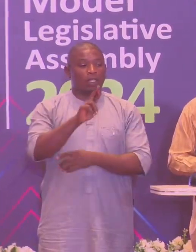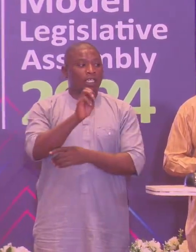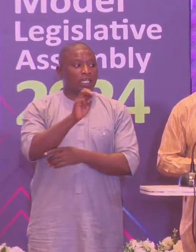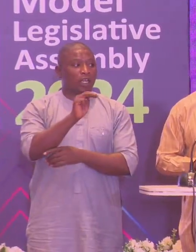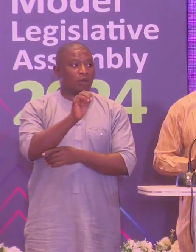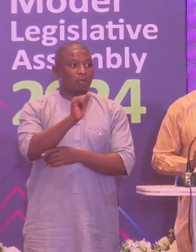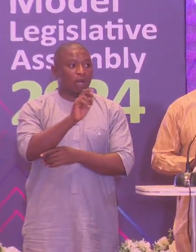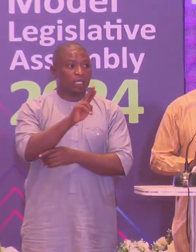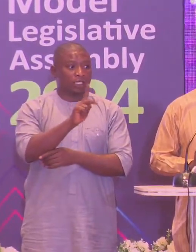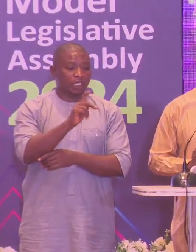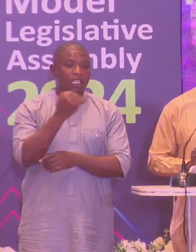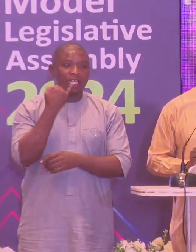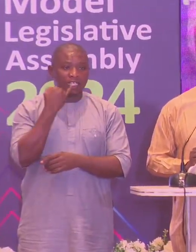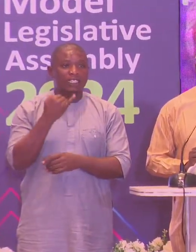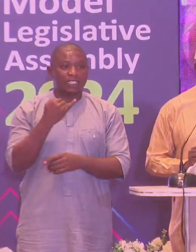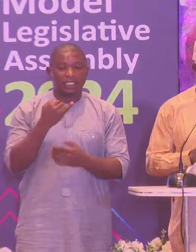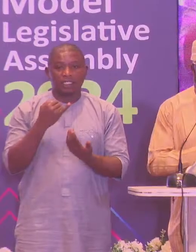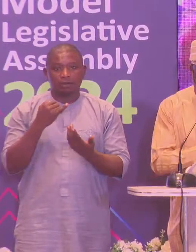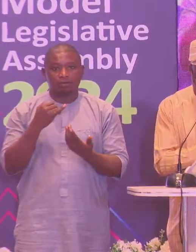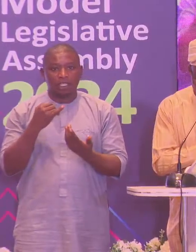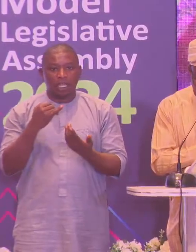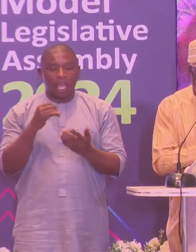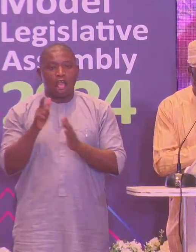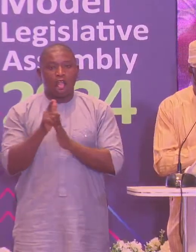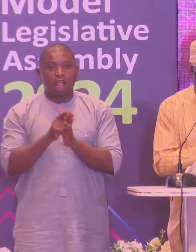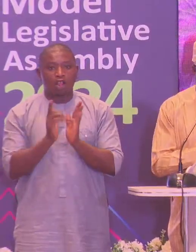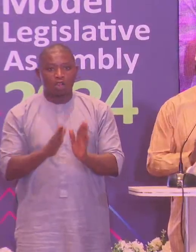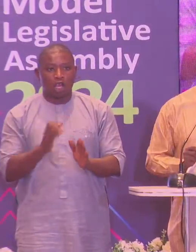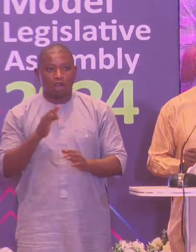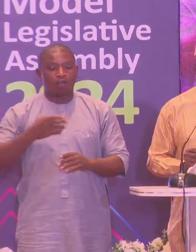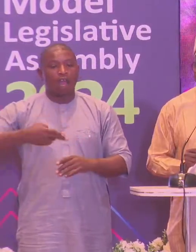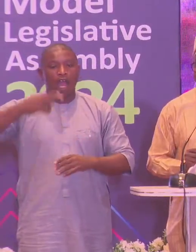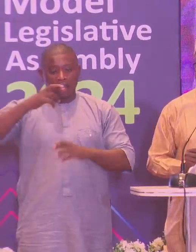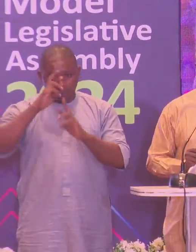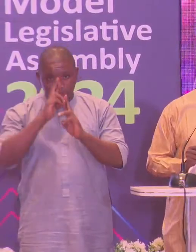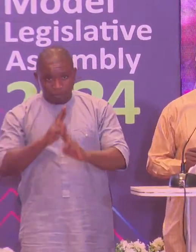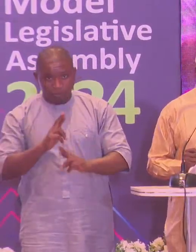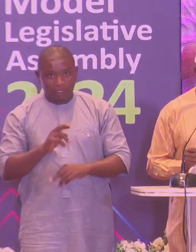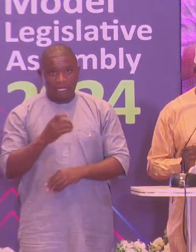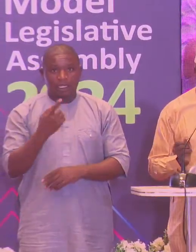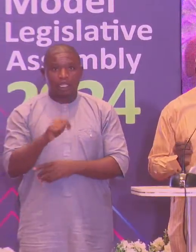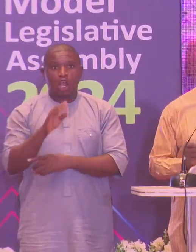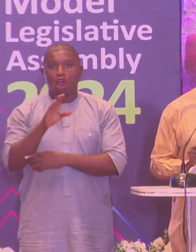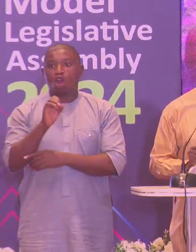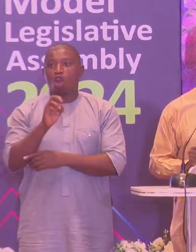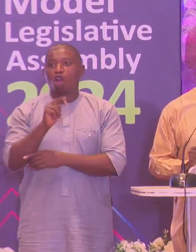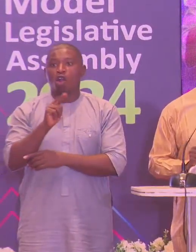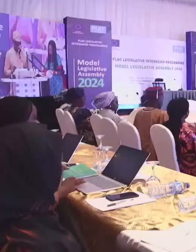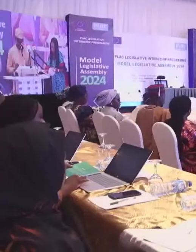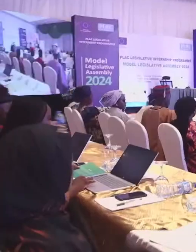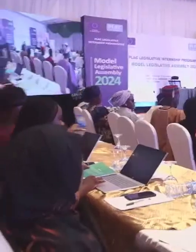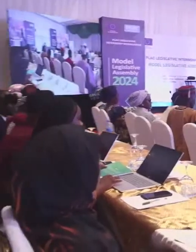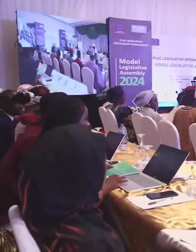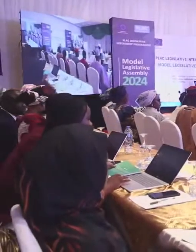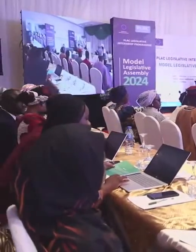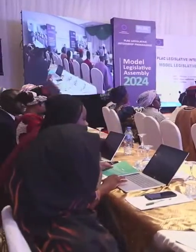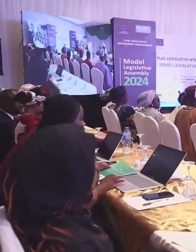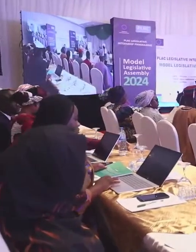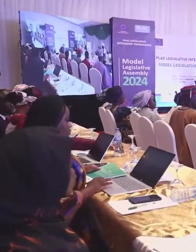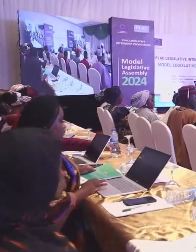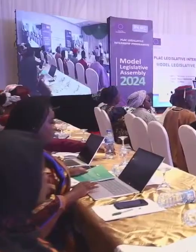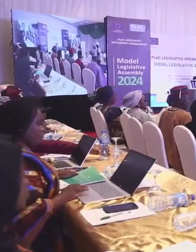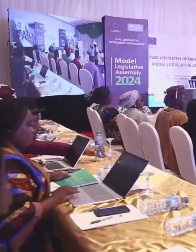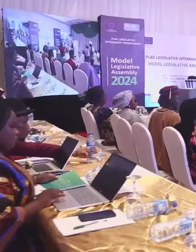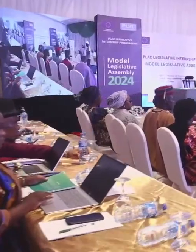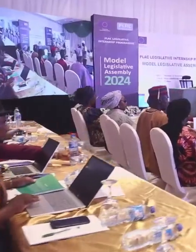the distinguished man of letters, a lawyer of high repute, the founding convener of the respected Civil Society Election